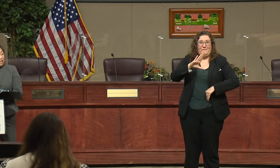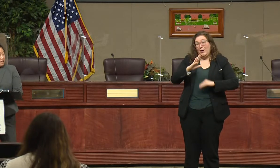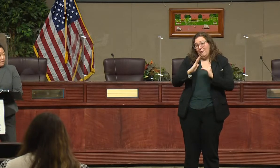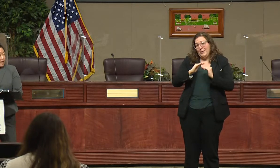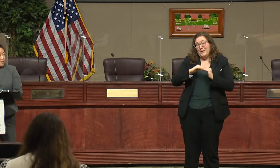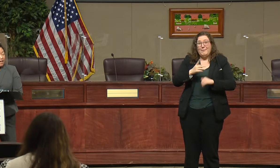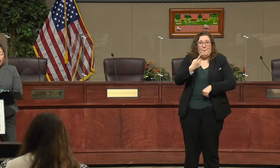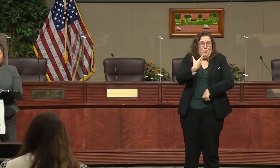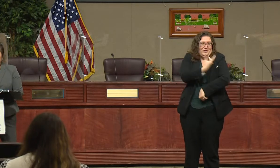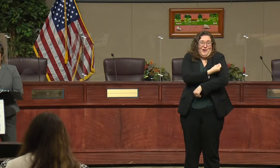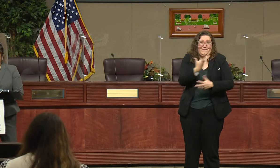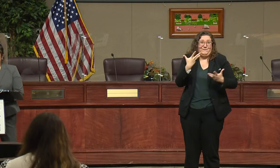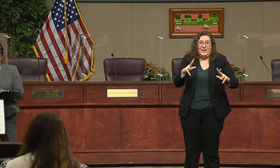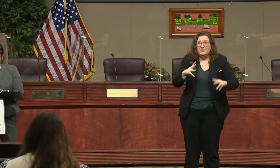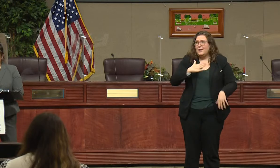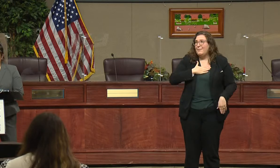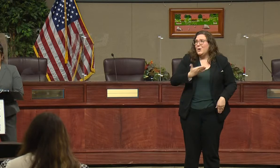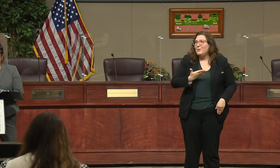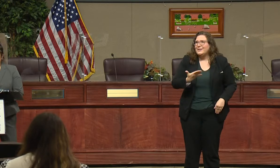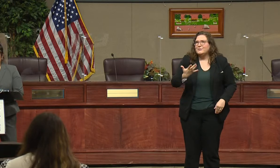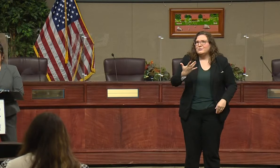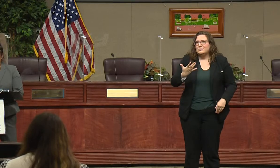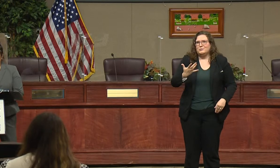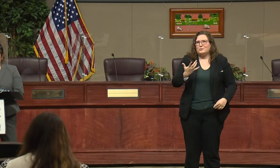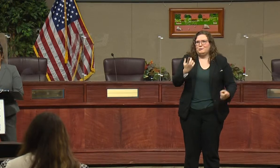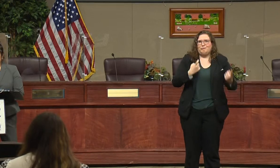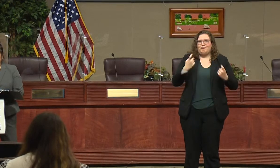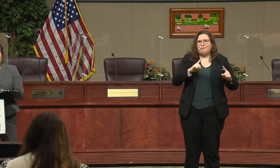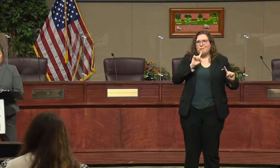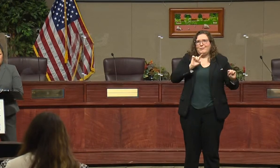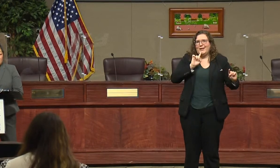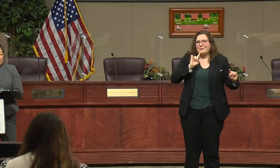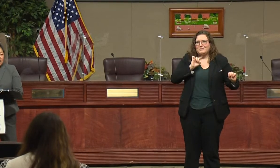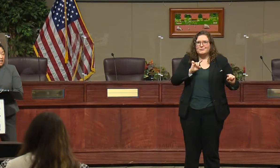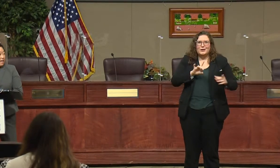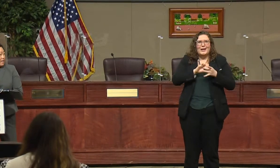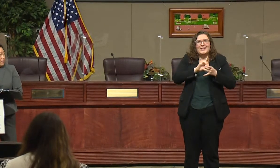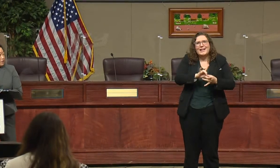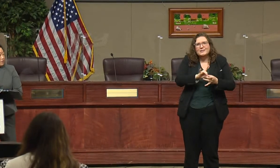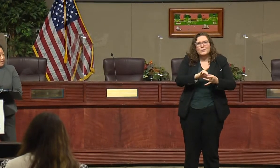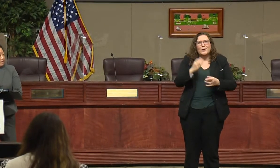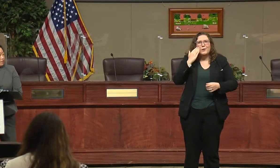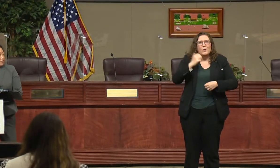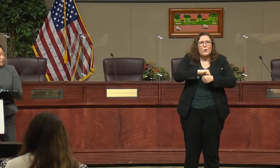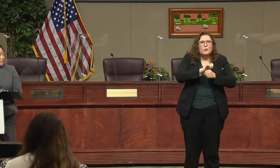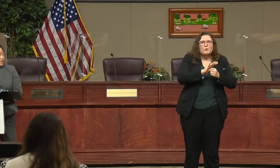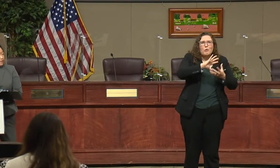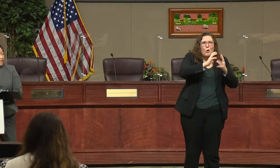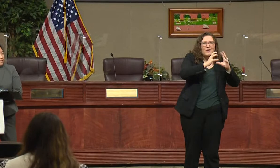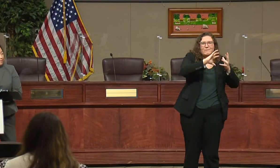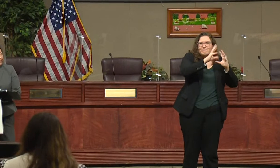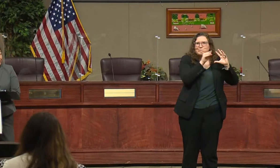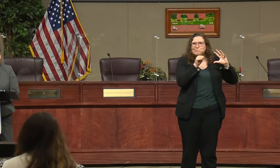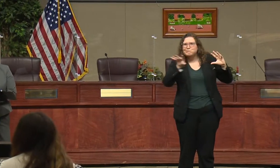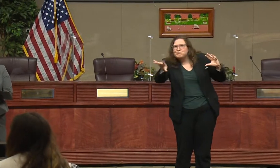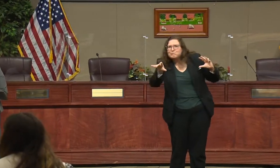And I'd be happy to answer any more detailed questions about the vaccines or the variants. And I will turn it back over to Mayor